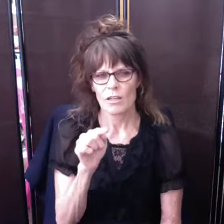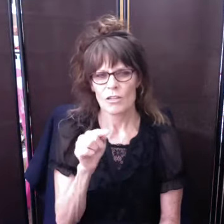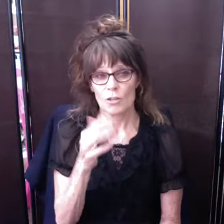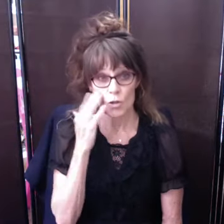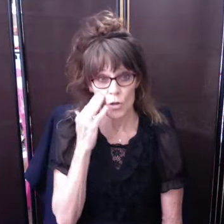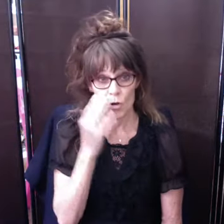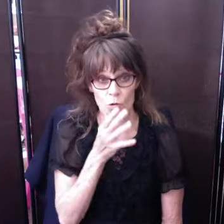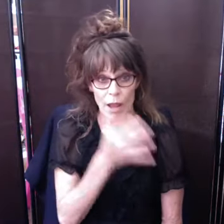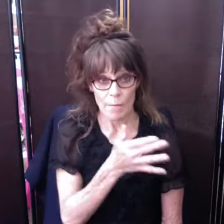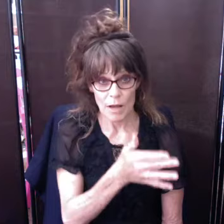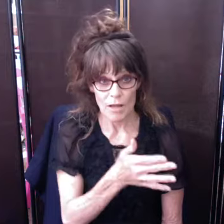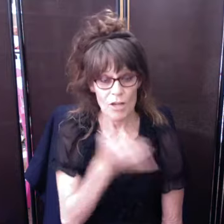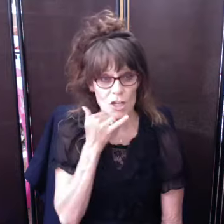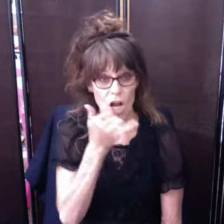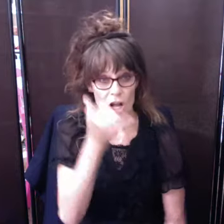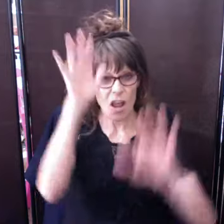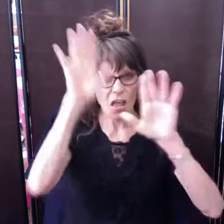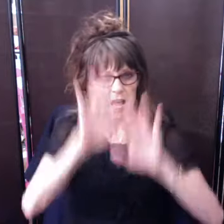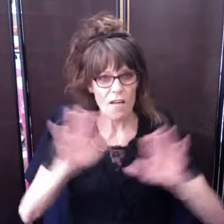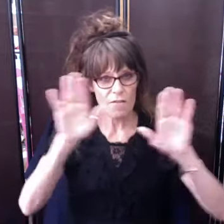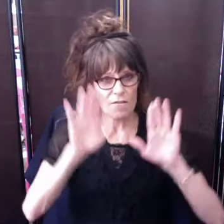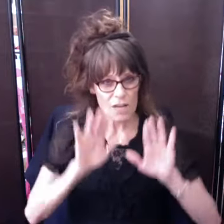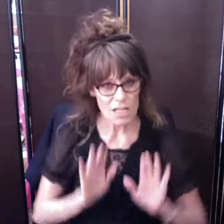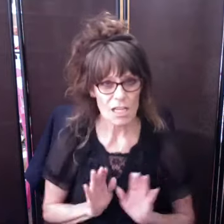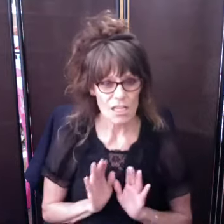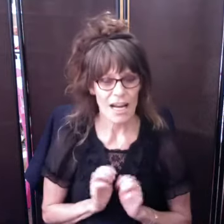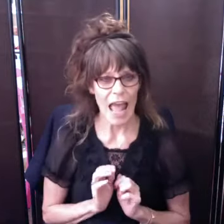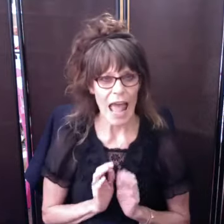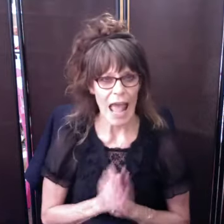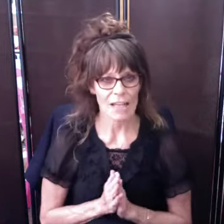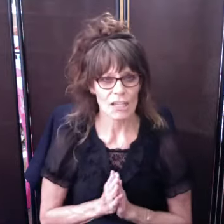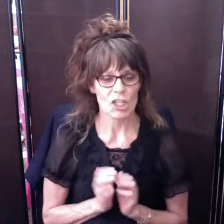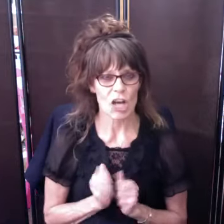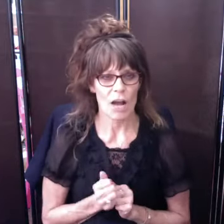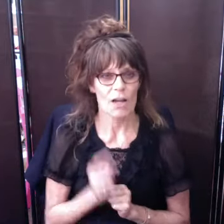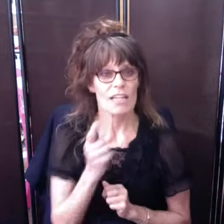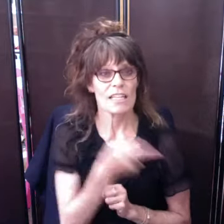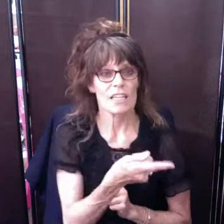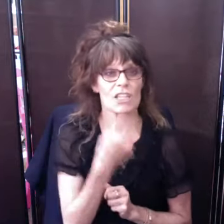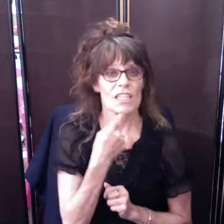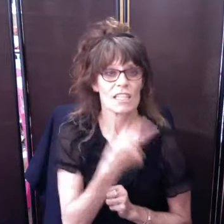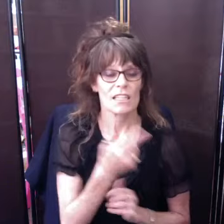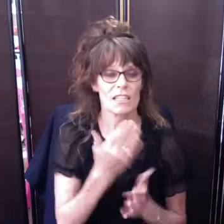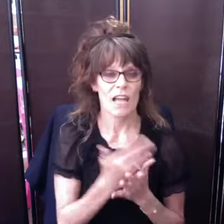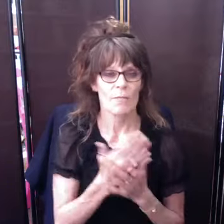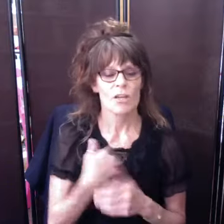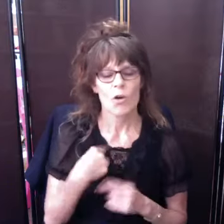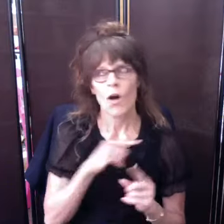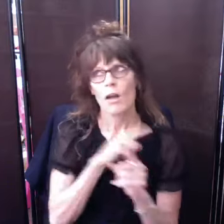ask her how she's doing, and you keep calling her on Sunday until she tells you to quit calling her. And I went home on a Thursday night and